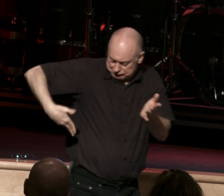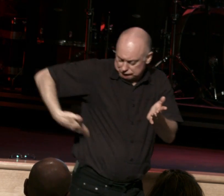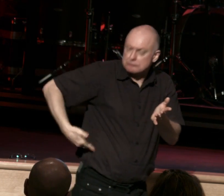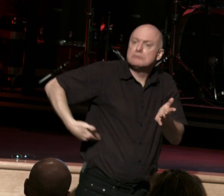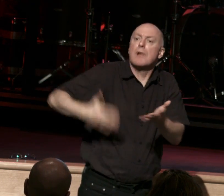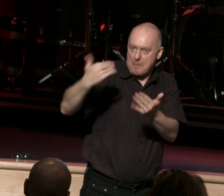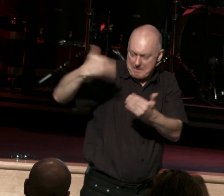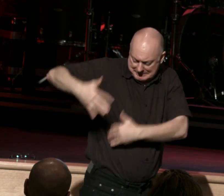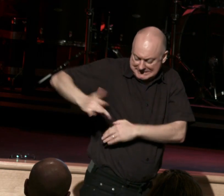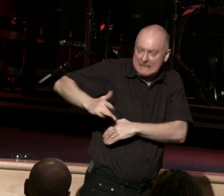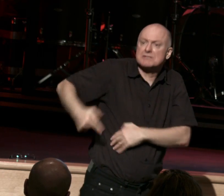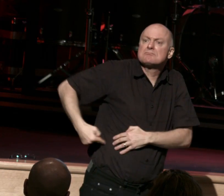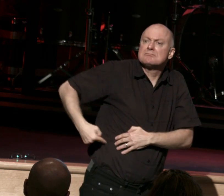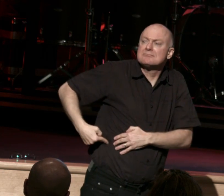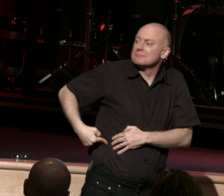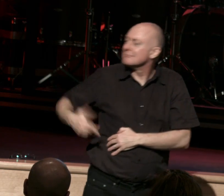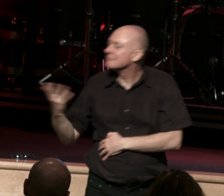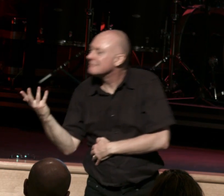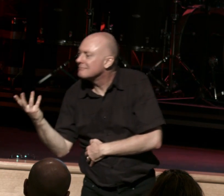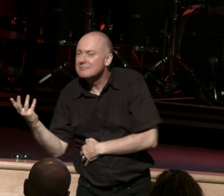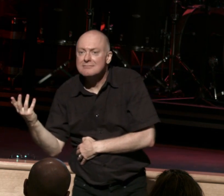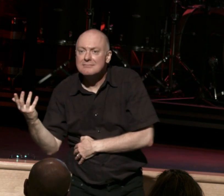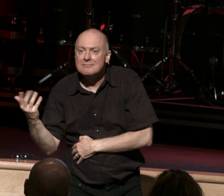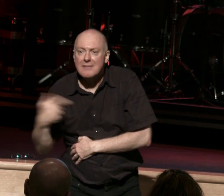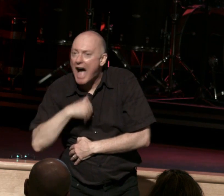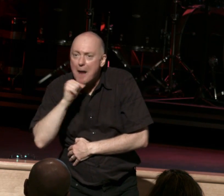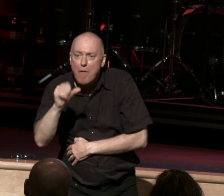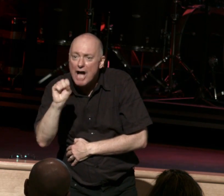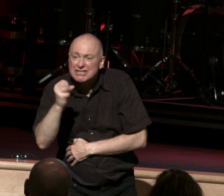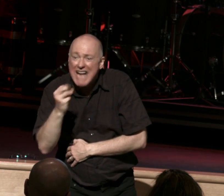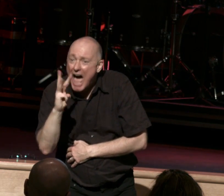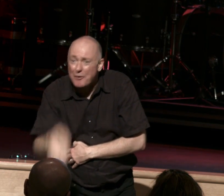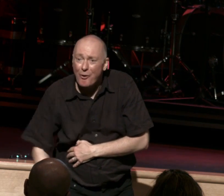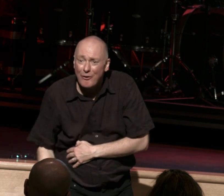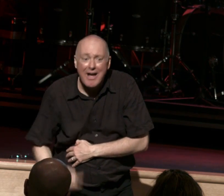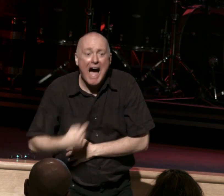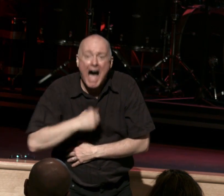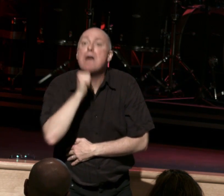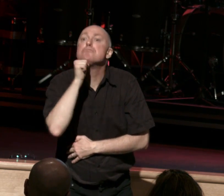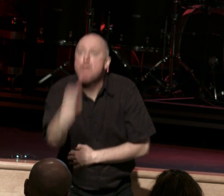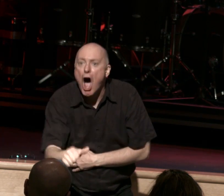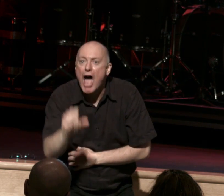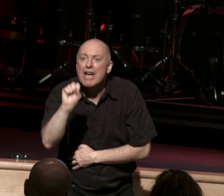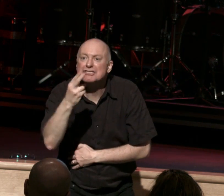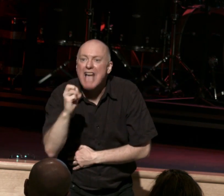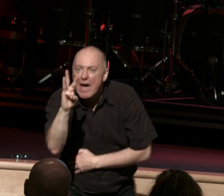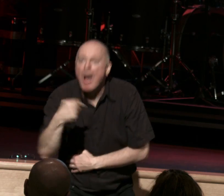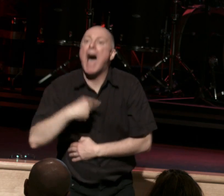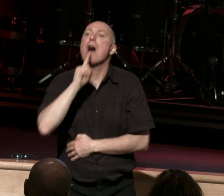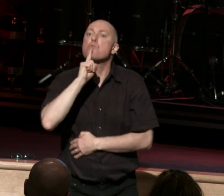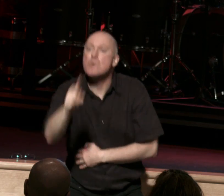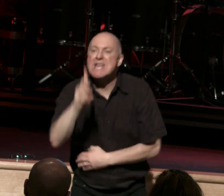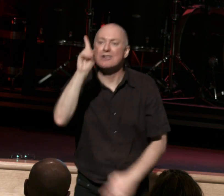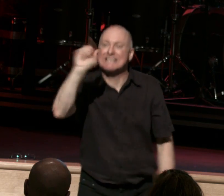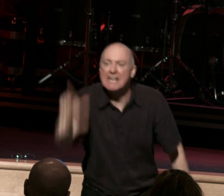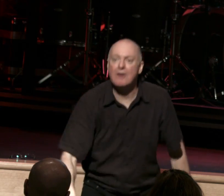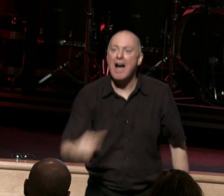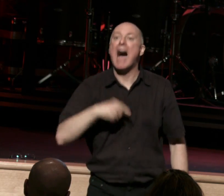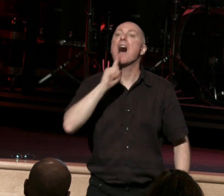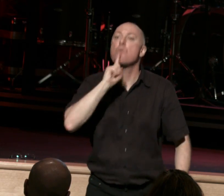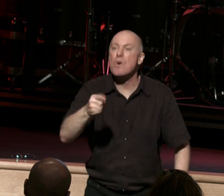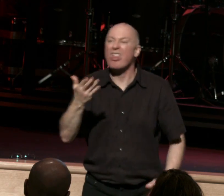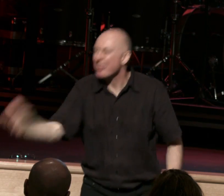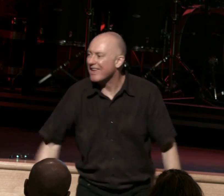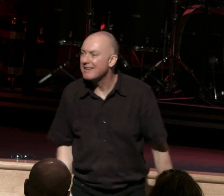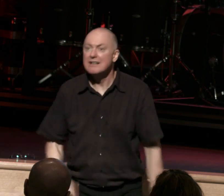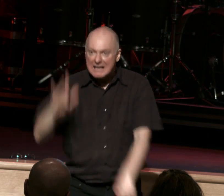and place it in my side. What he's saying right there to Thomas, Thomas, I'm not a shadow. I am not a shadow. I am the real deal.